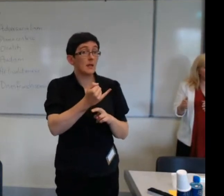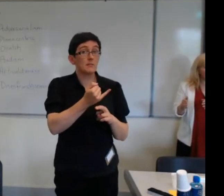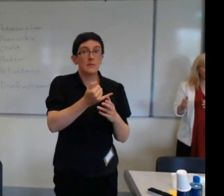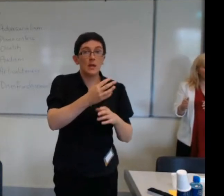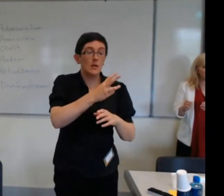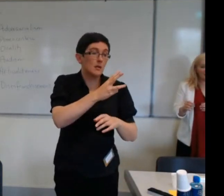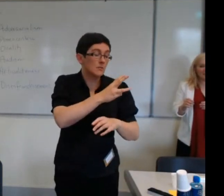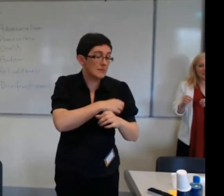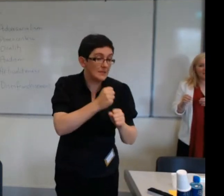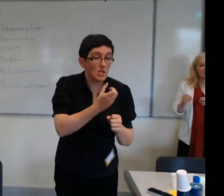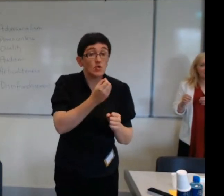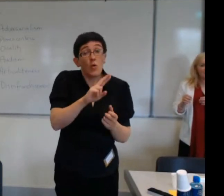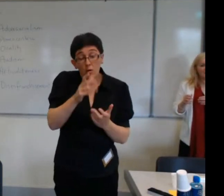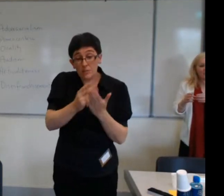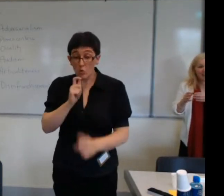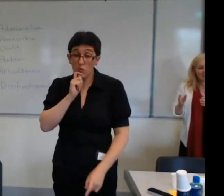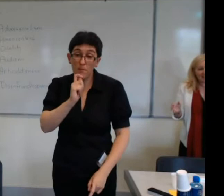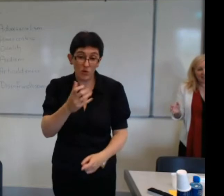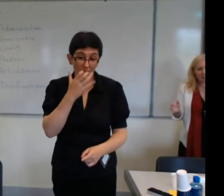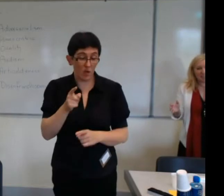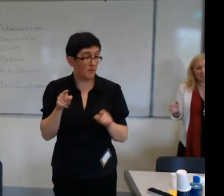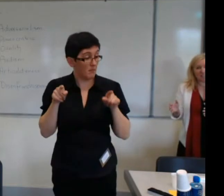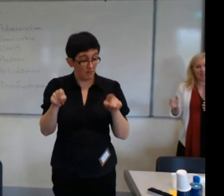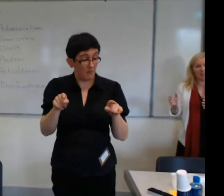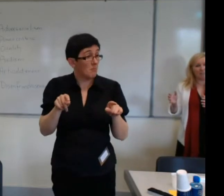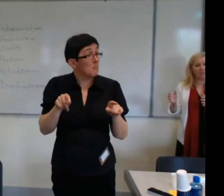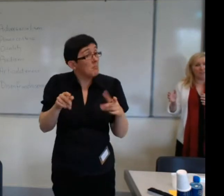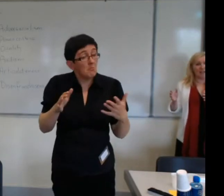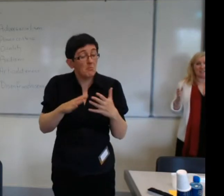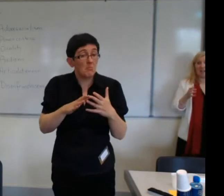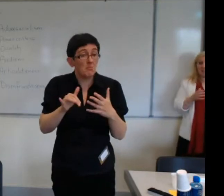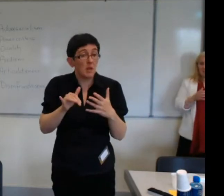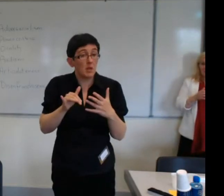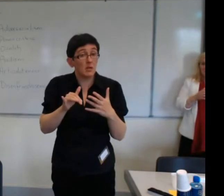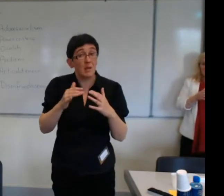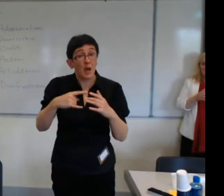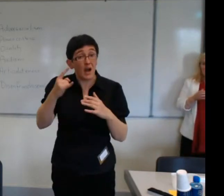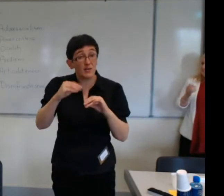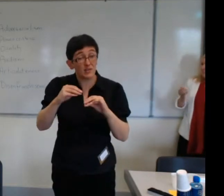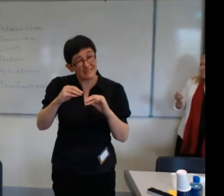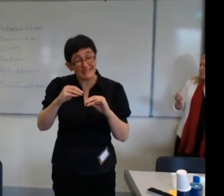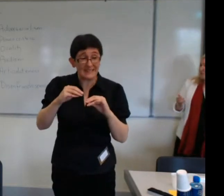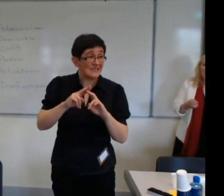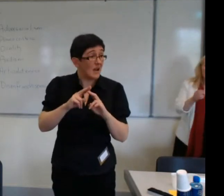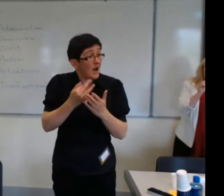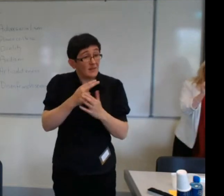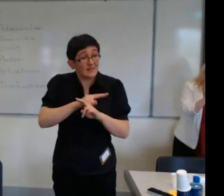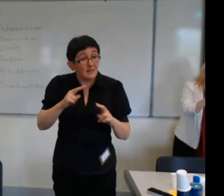victims of crime, they're less likely potentially to have had a higher education. Now, why is that important? Well,